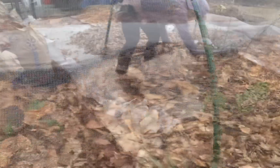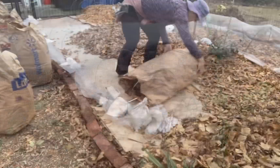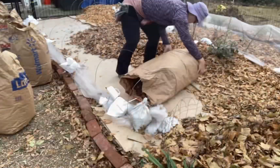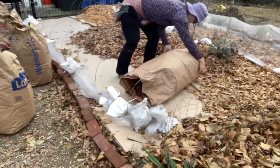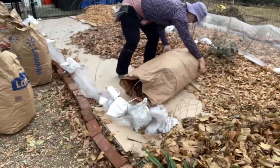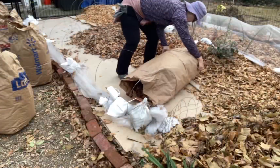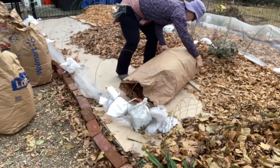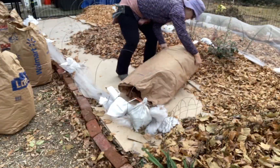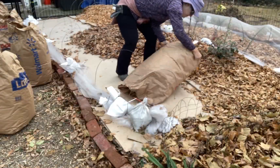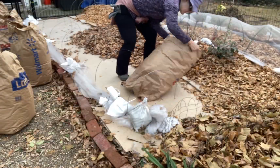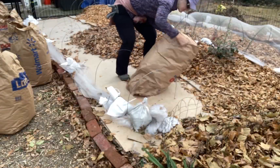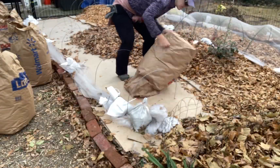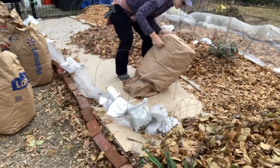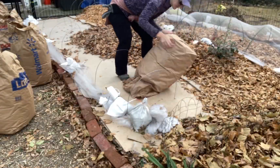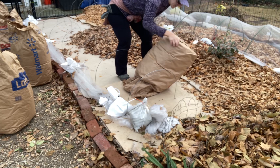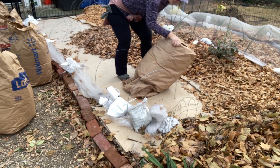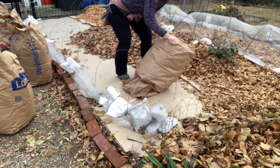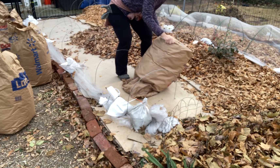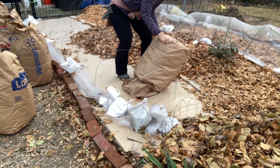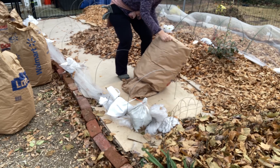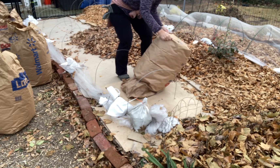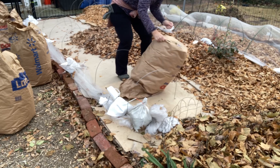There's the fleece ready to go.